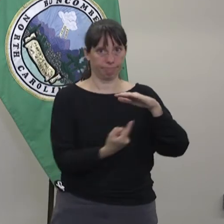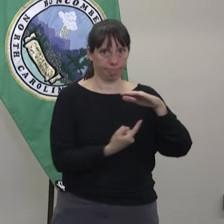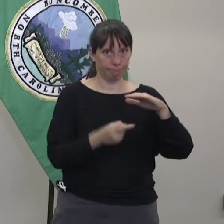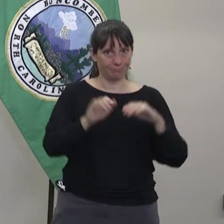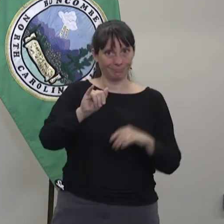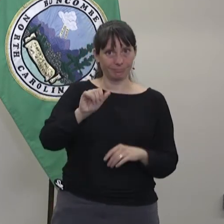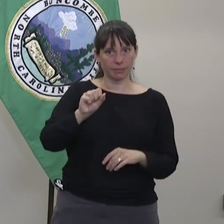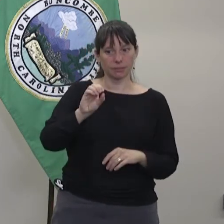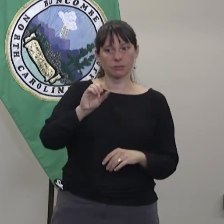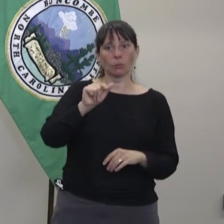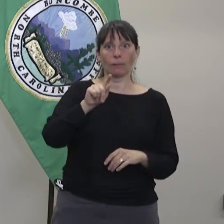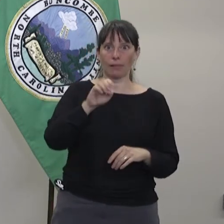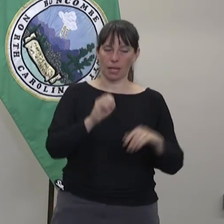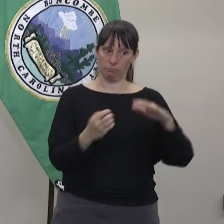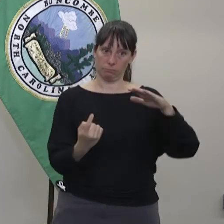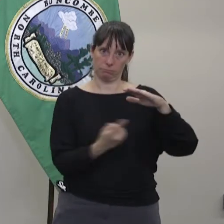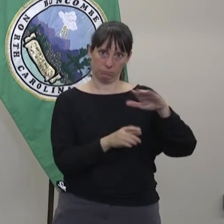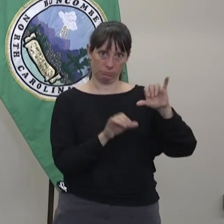steps.